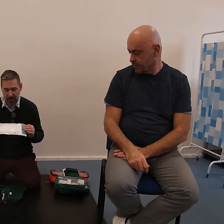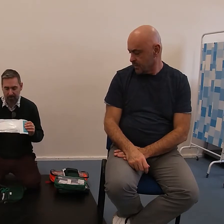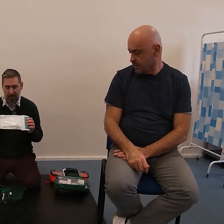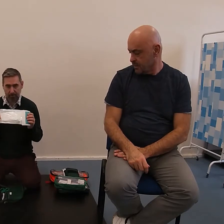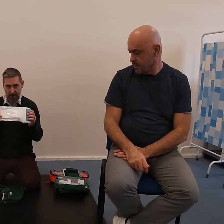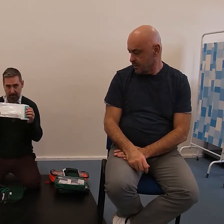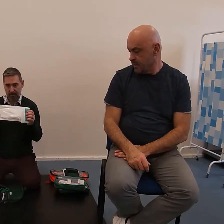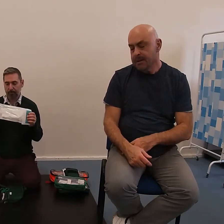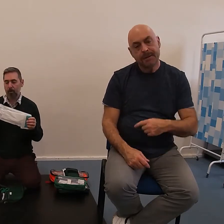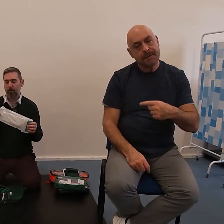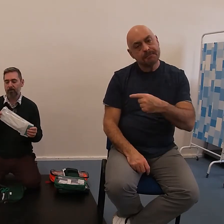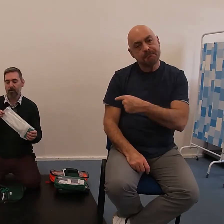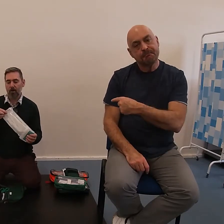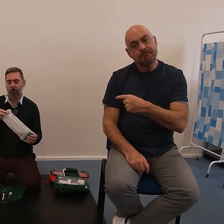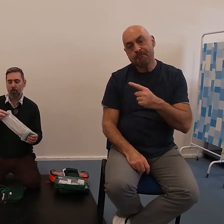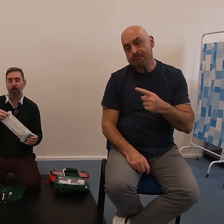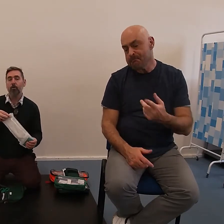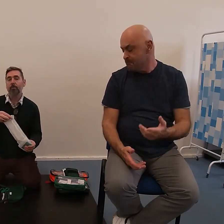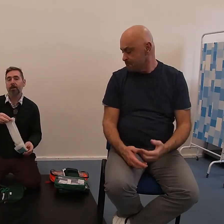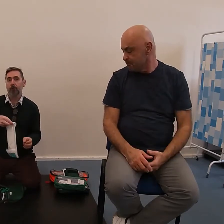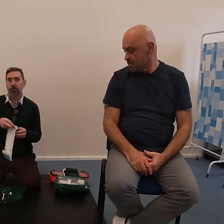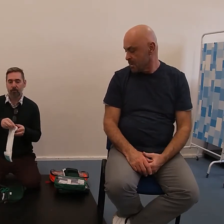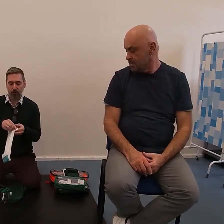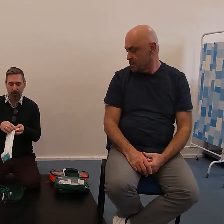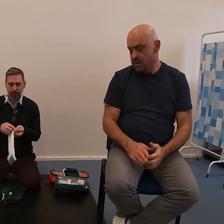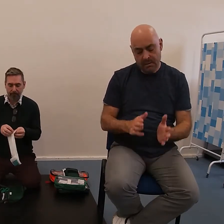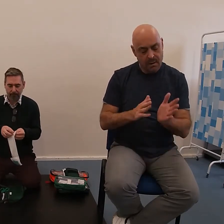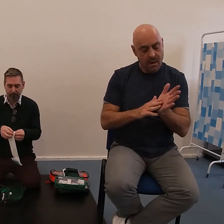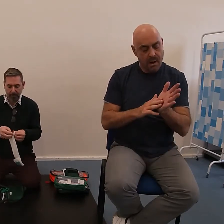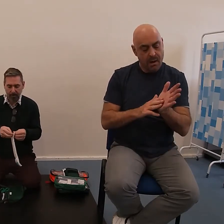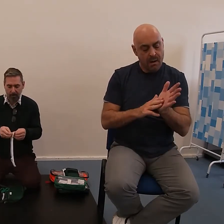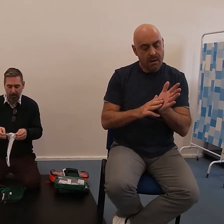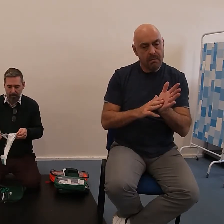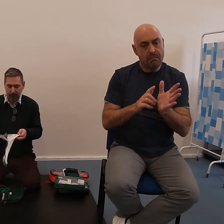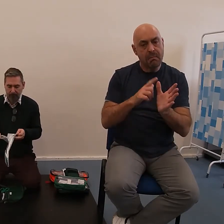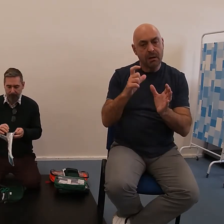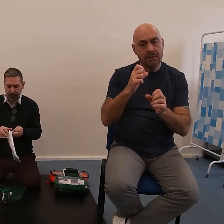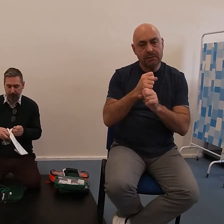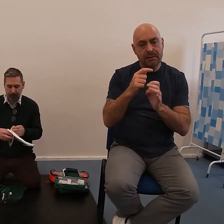Now, in this packet, we've got what we call a McGill's forceps.